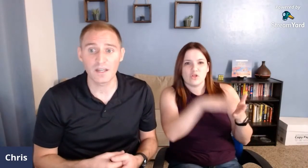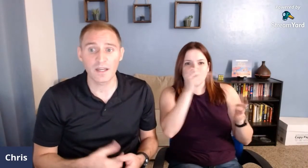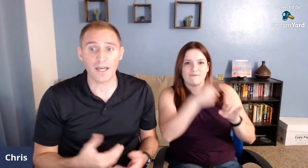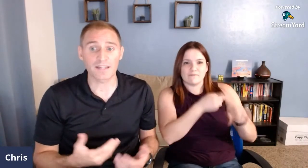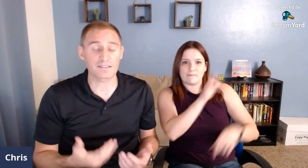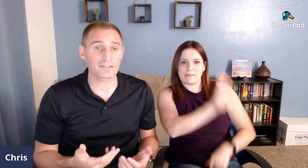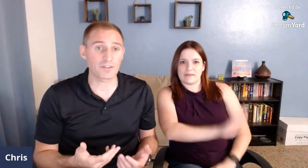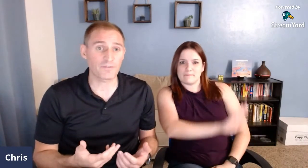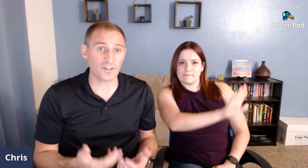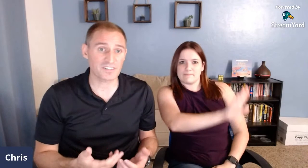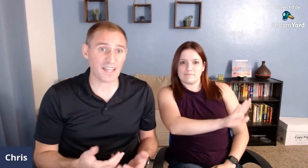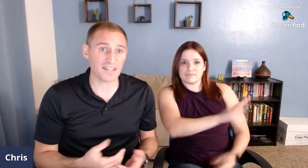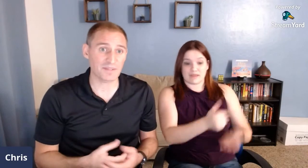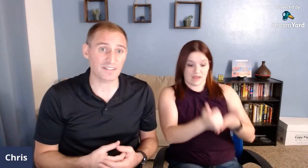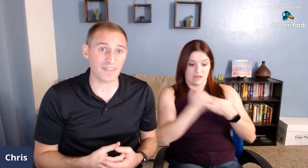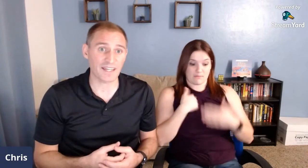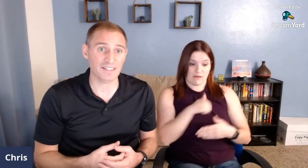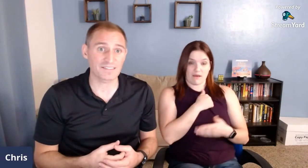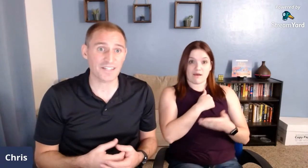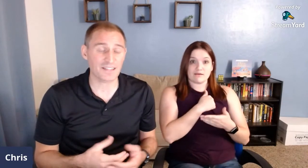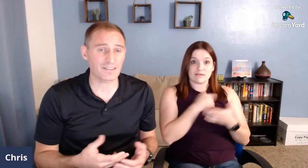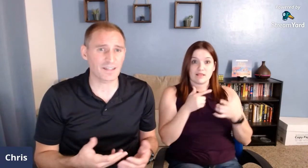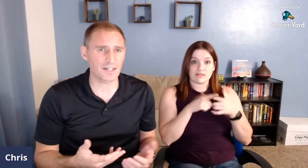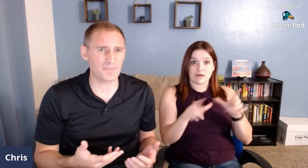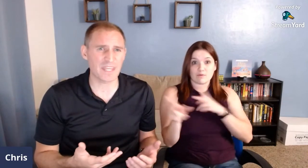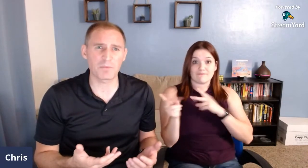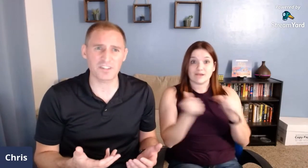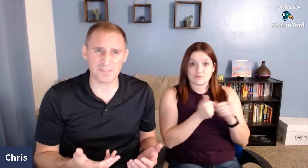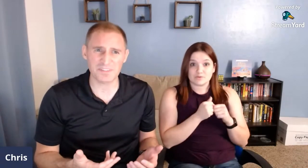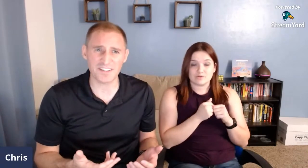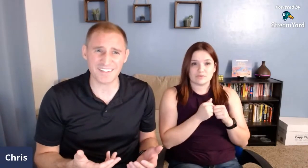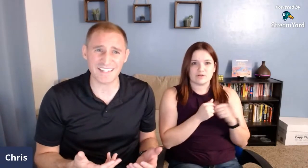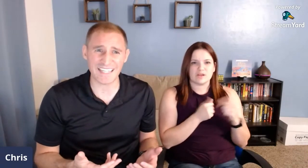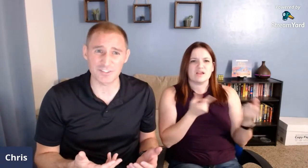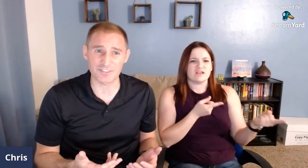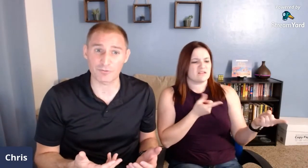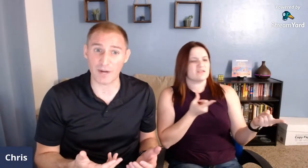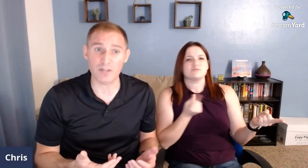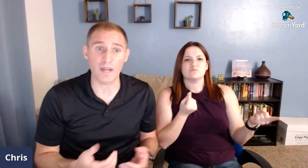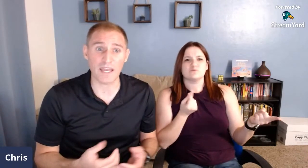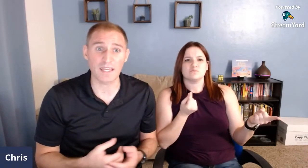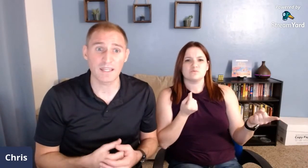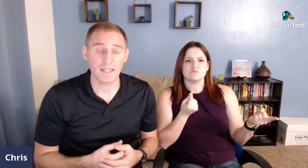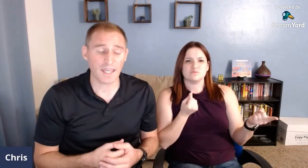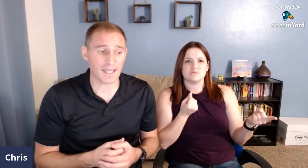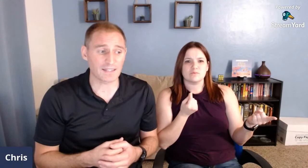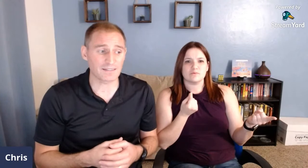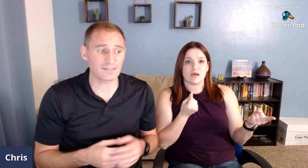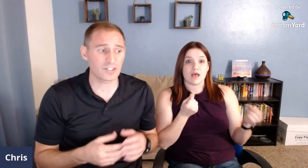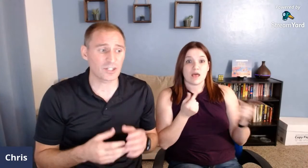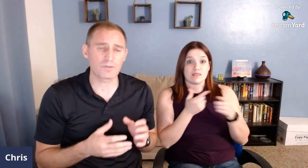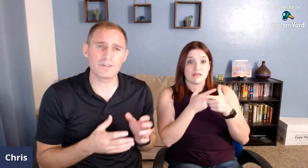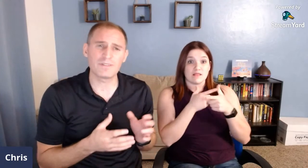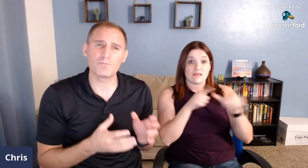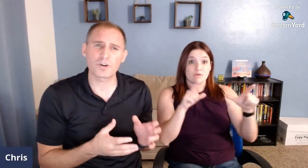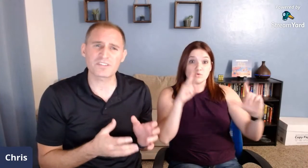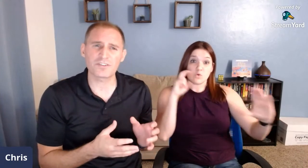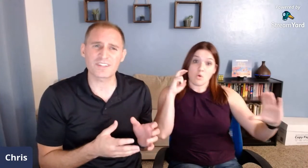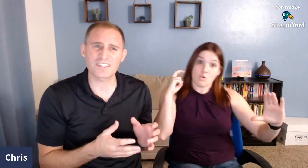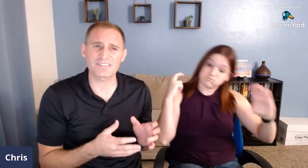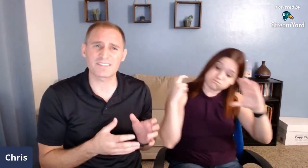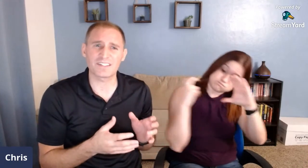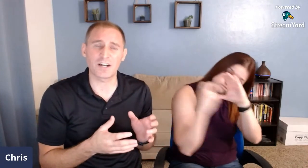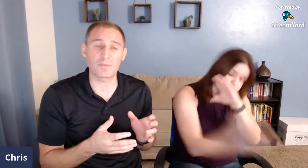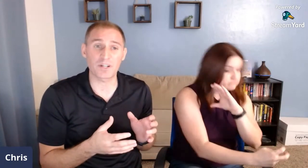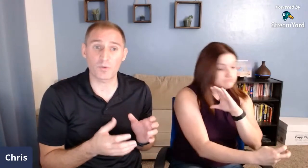ourselves. And so the first aspect of that is that they immerse themselves in the language right away. And, you know, more so